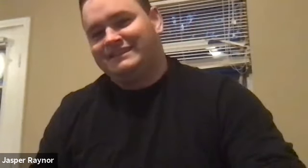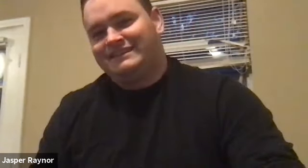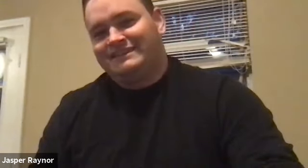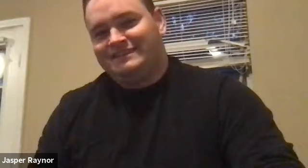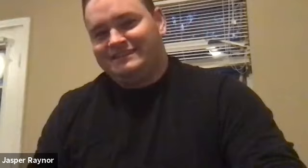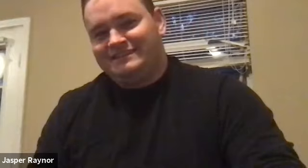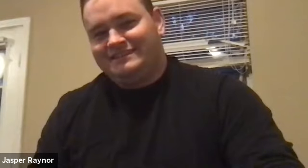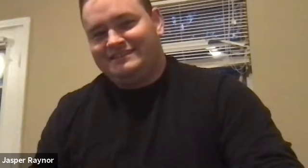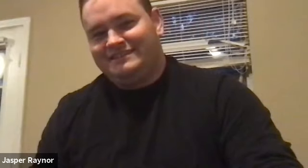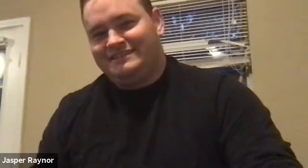you're fine.